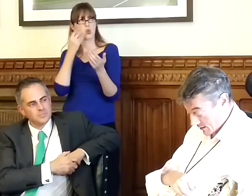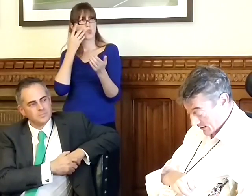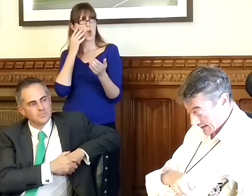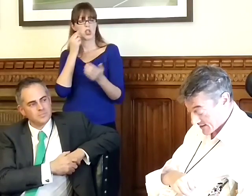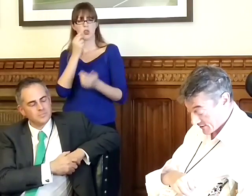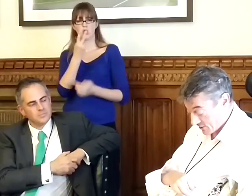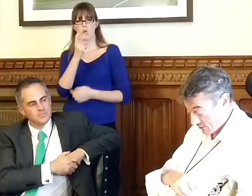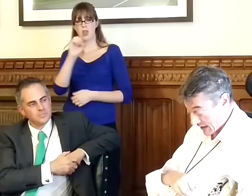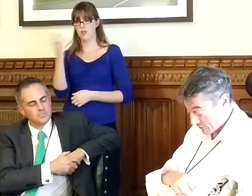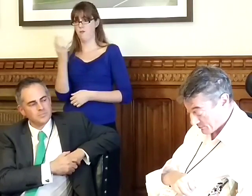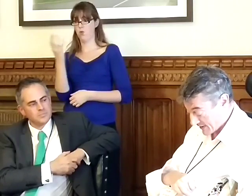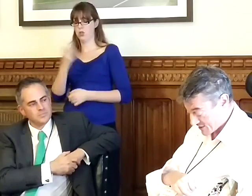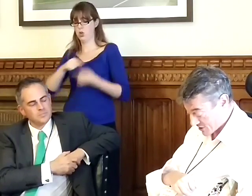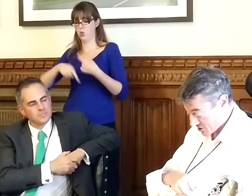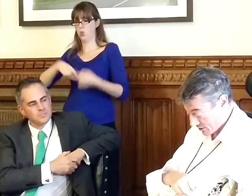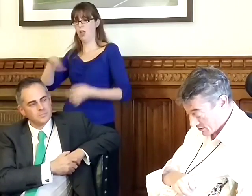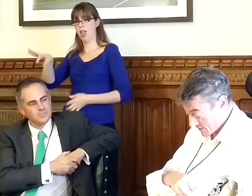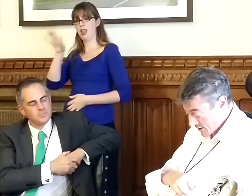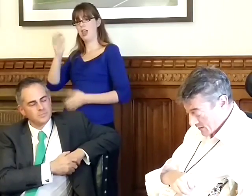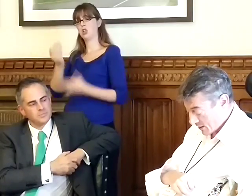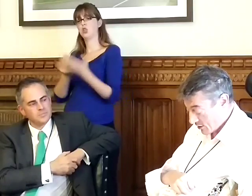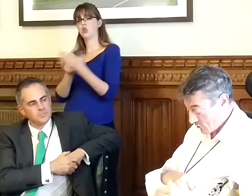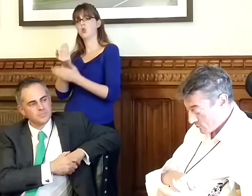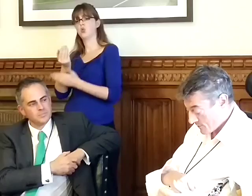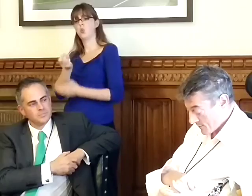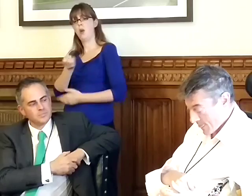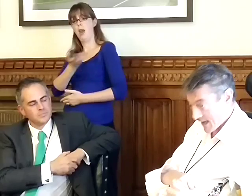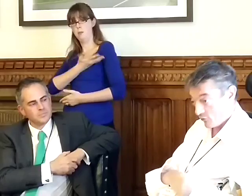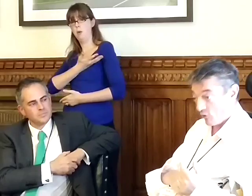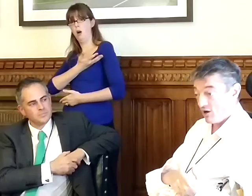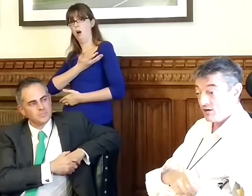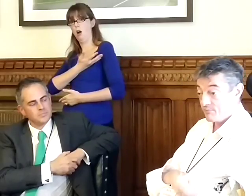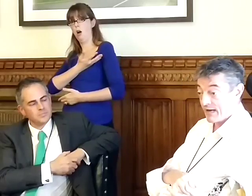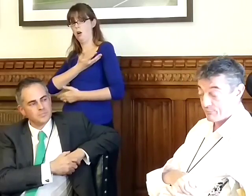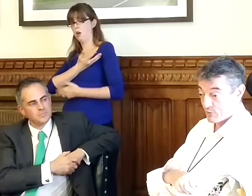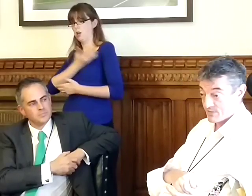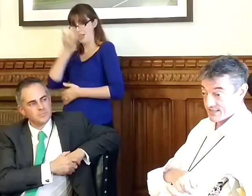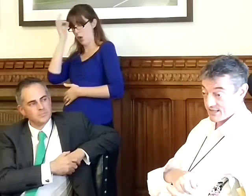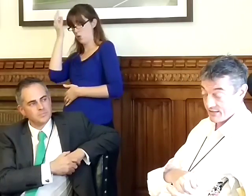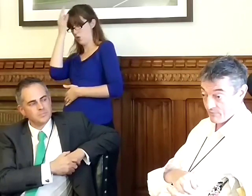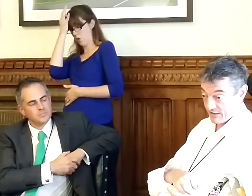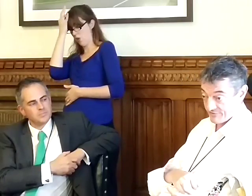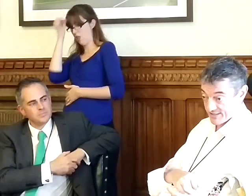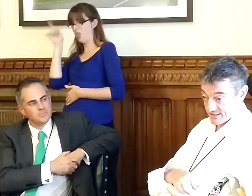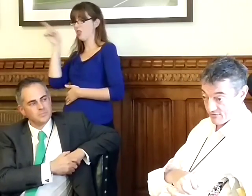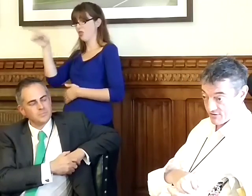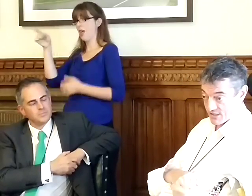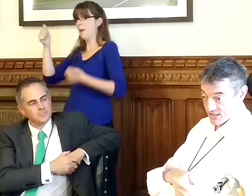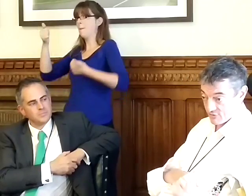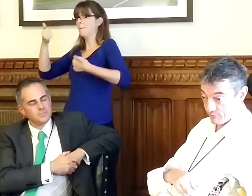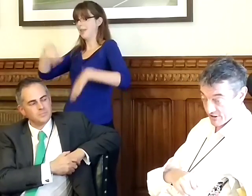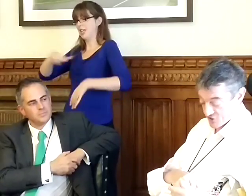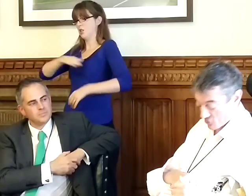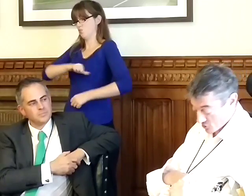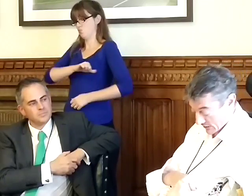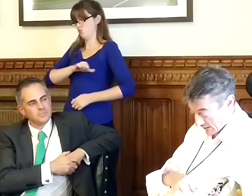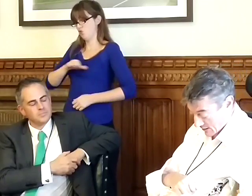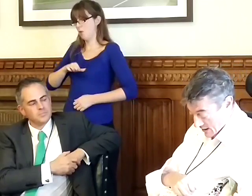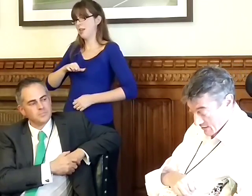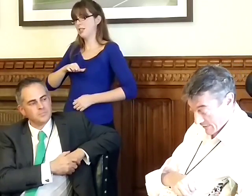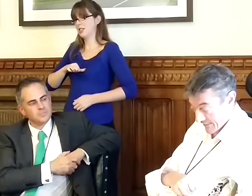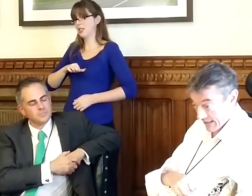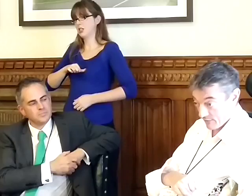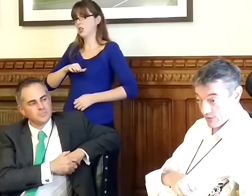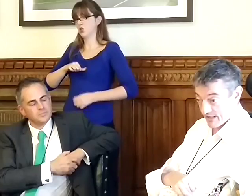2014, we elected a new Labour administration who had not only made promises in their manifesto to abolish